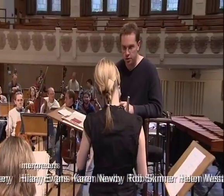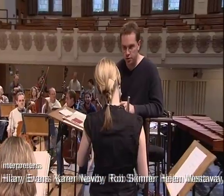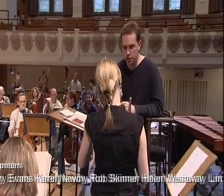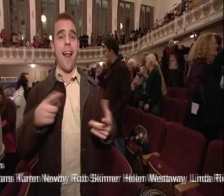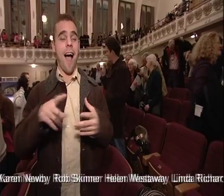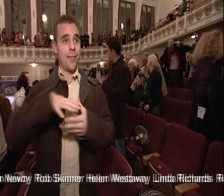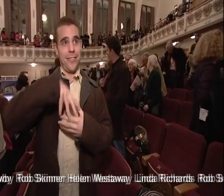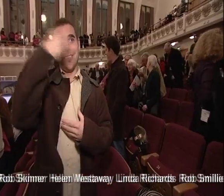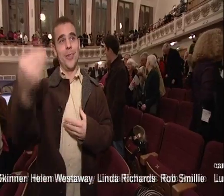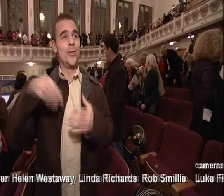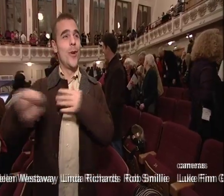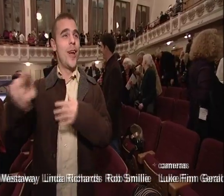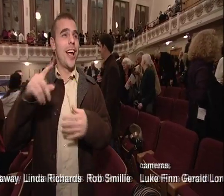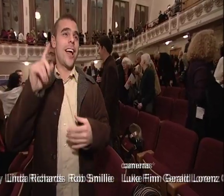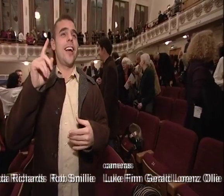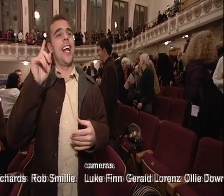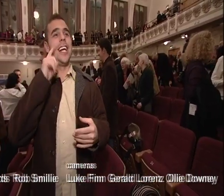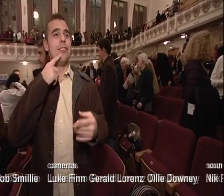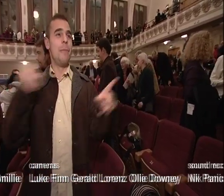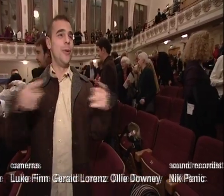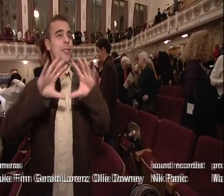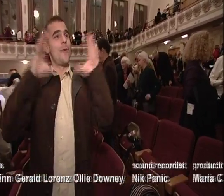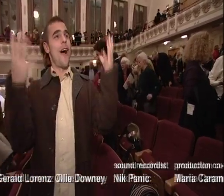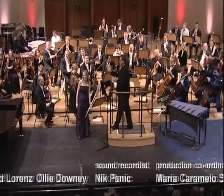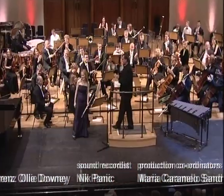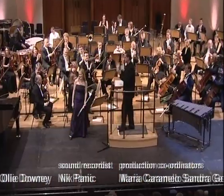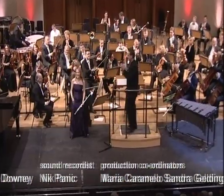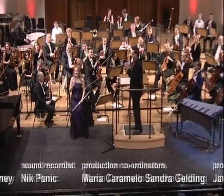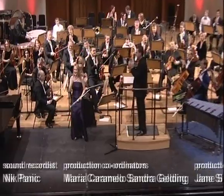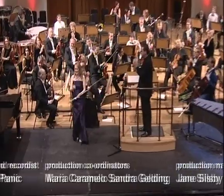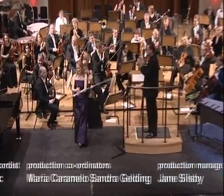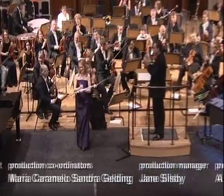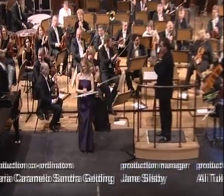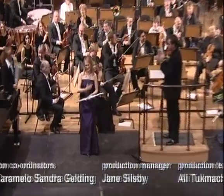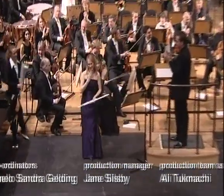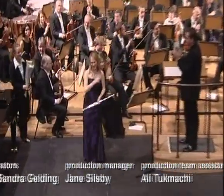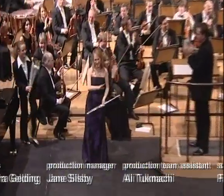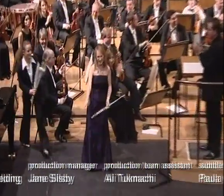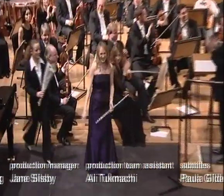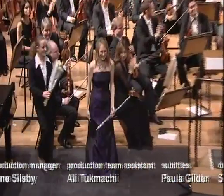I felt like I'd been transported into the hearing world of music.